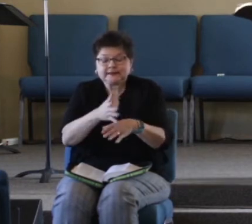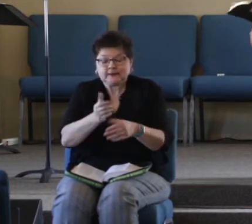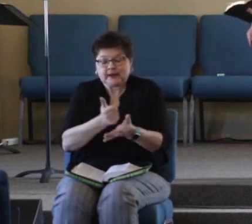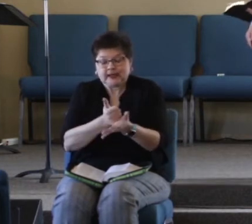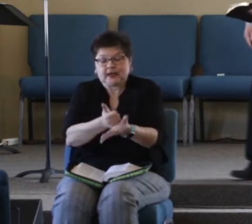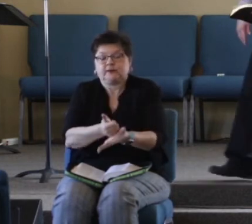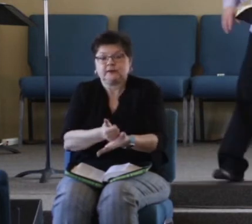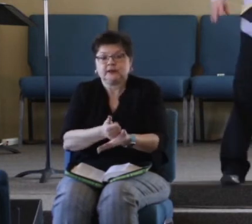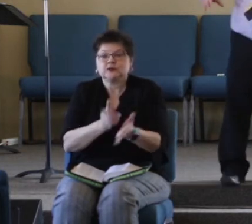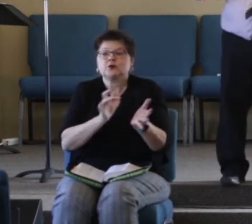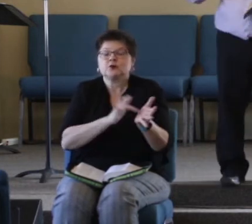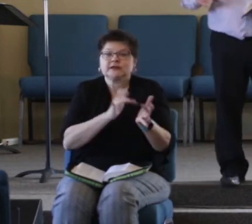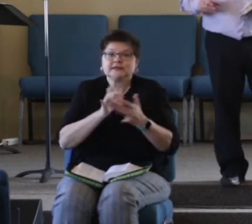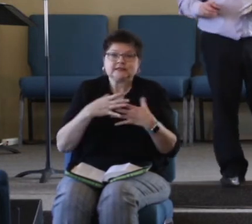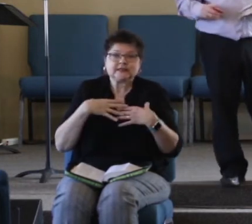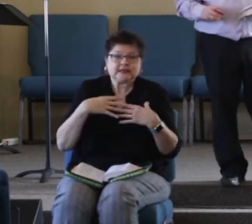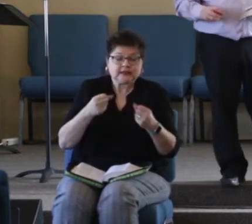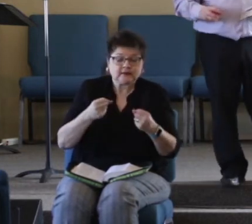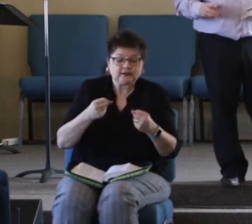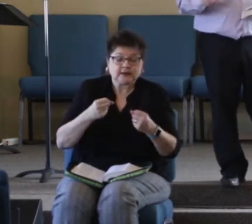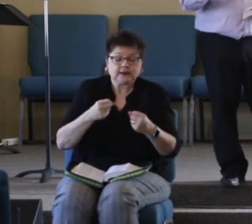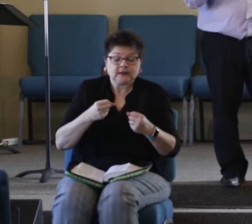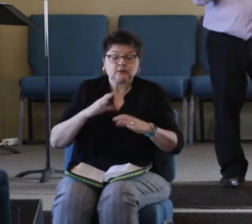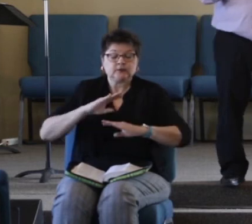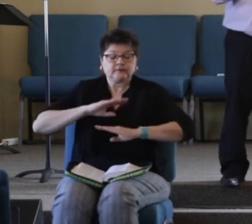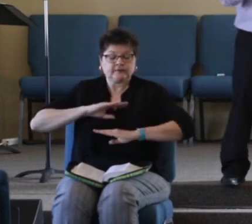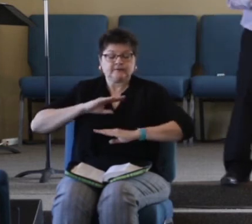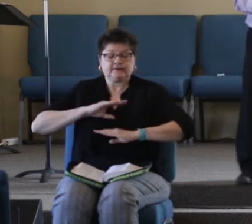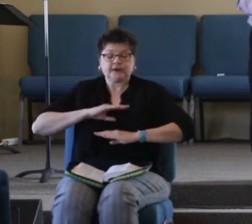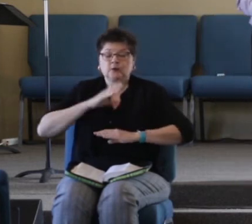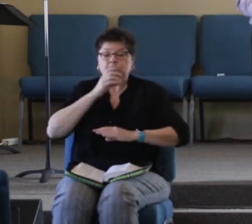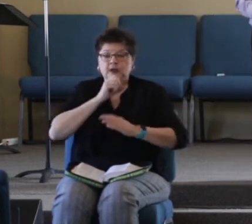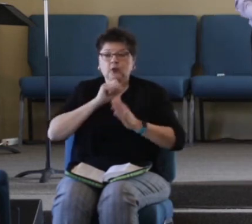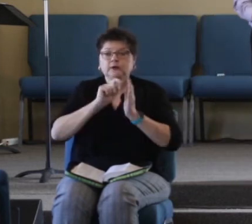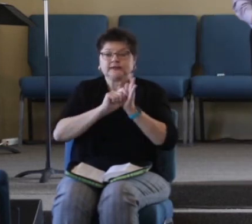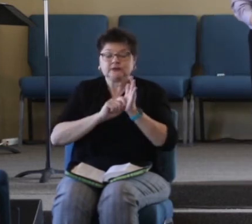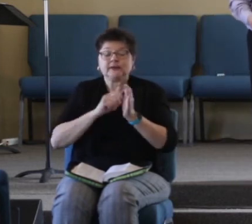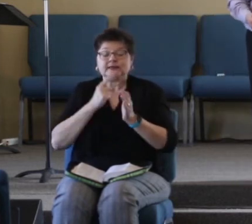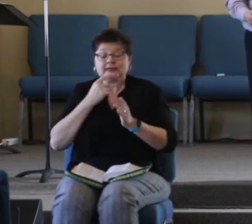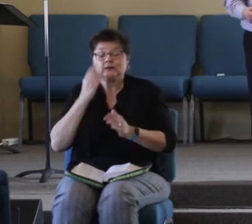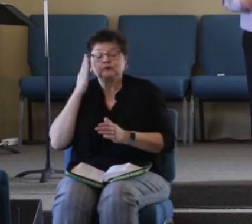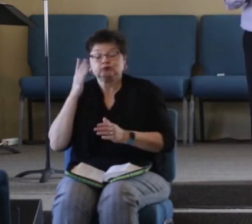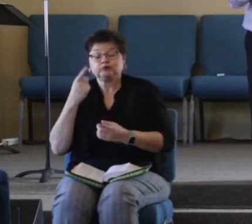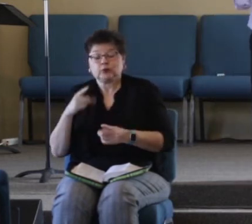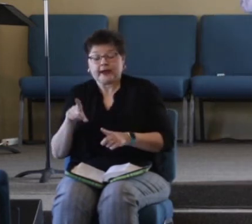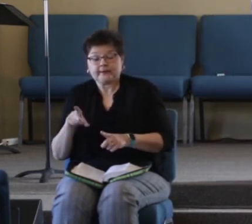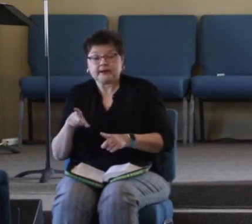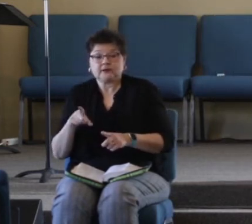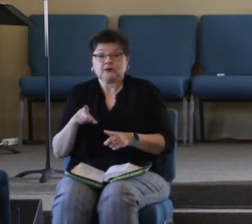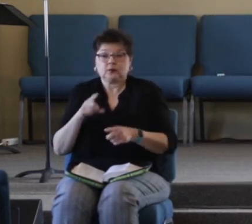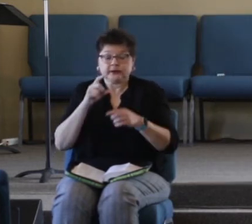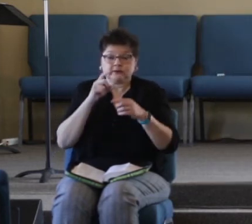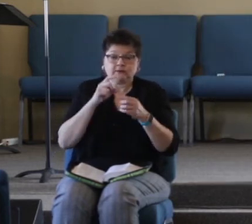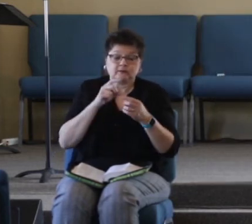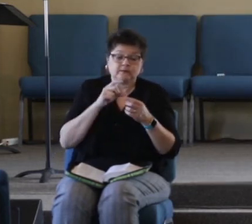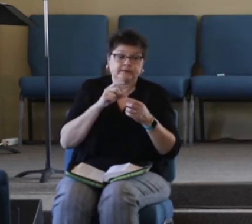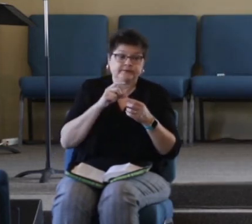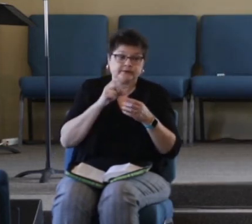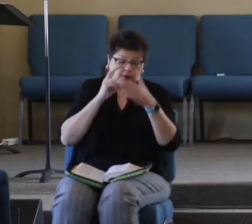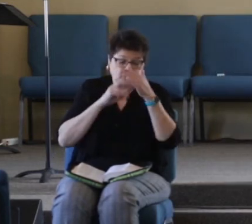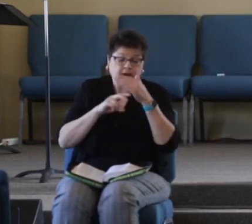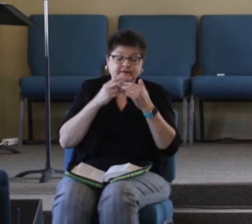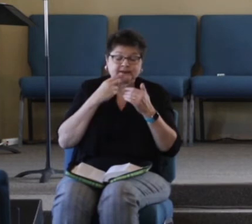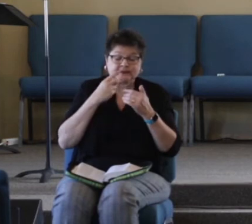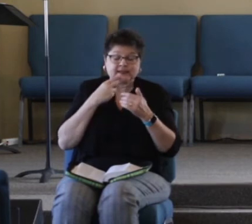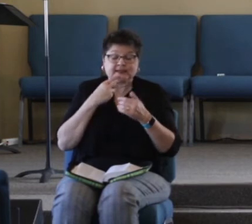healed. He was fulfilling what the Old Testament said was going to happen, with the prophecies that he was going